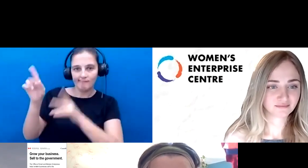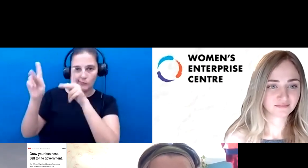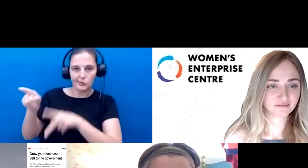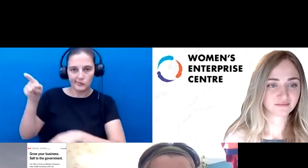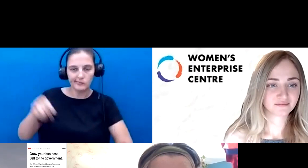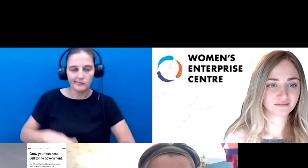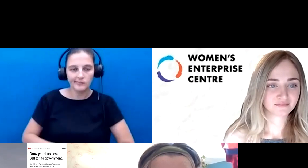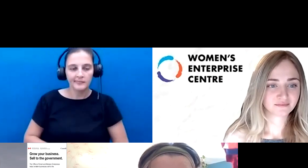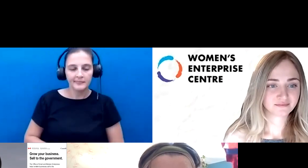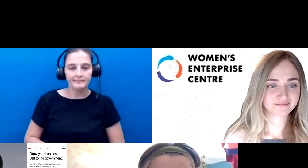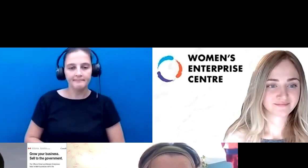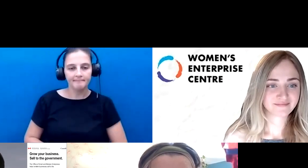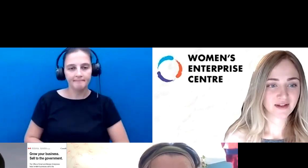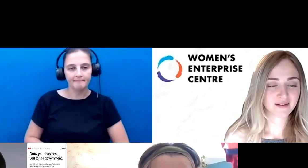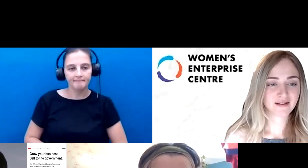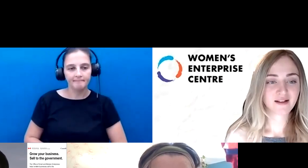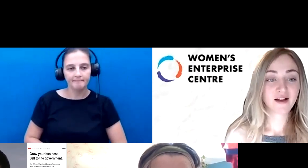authority. So reach out early.